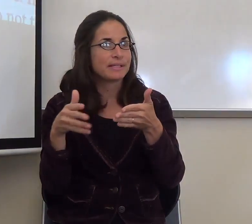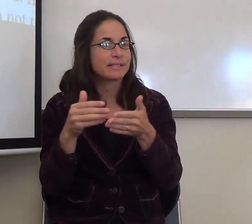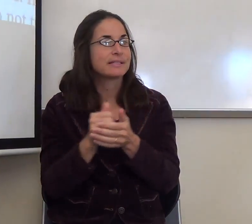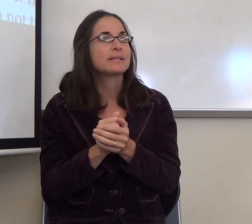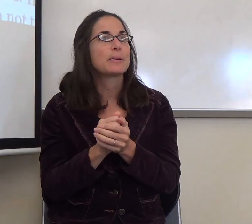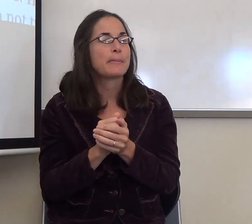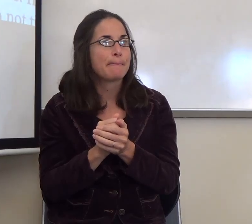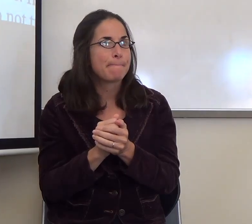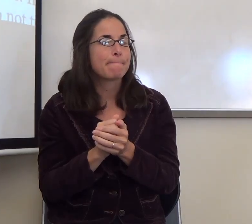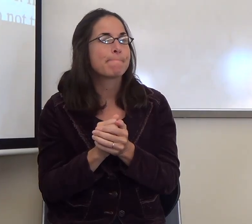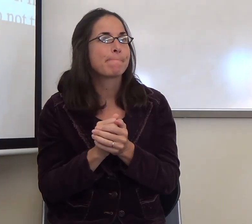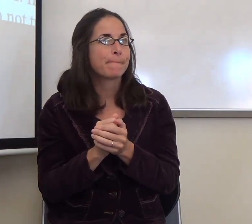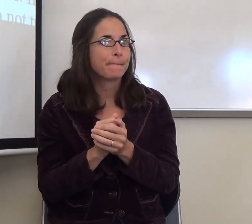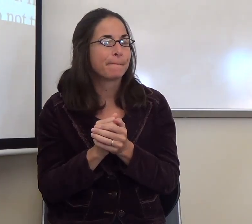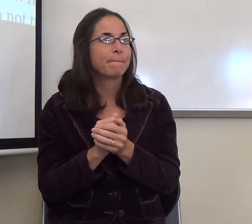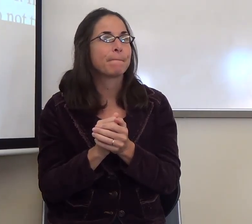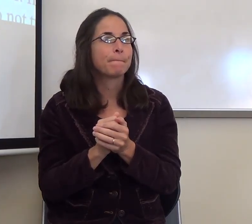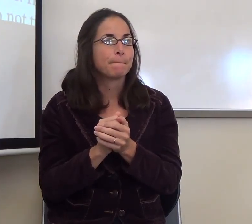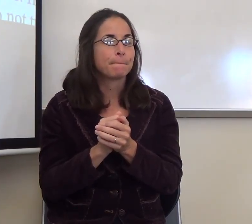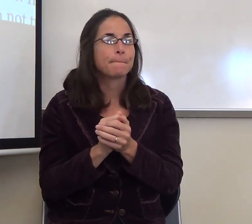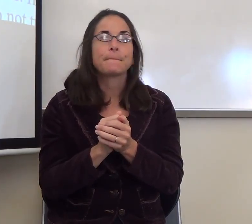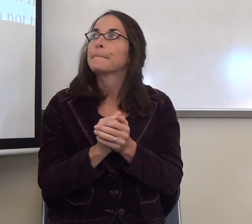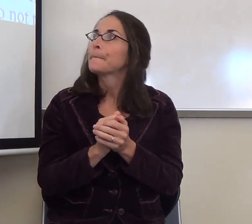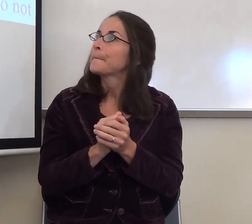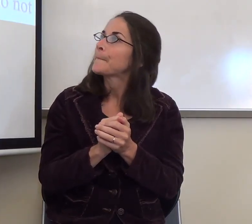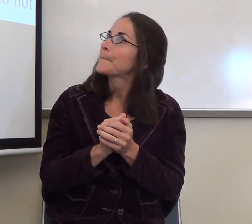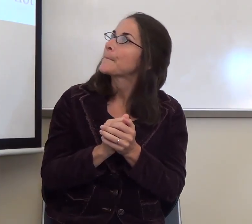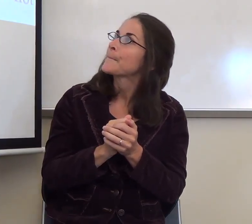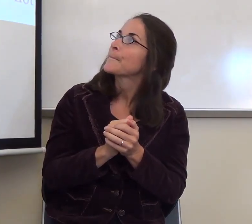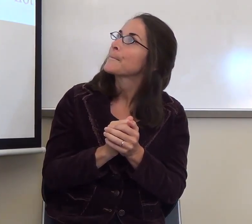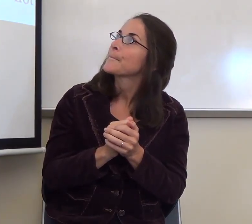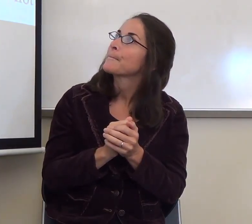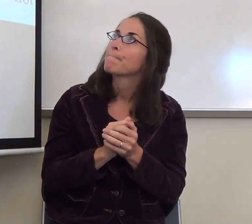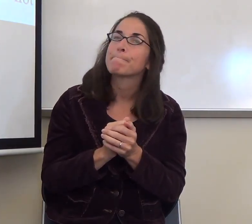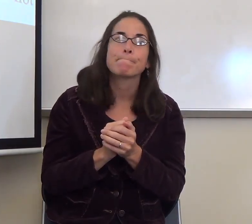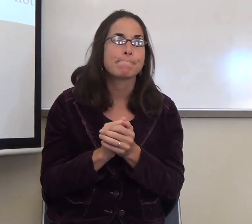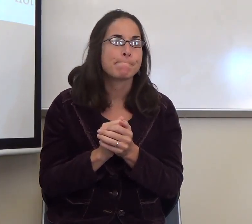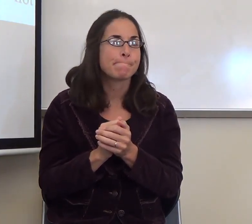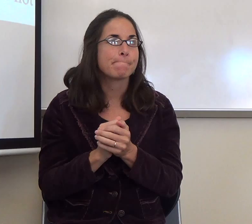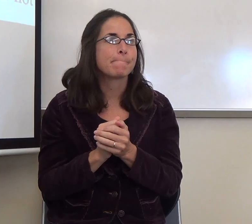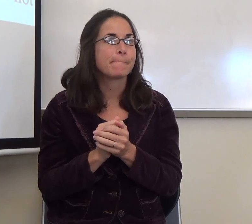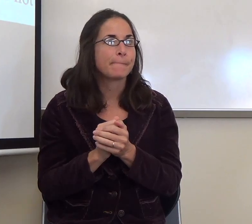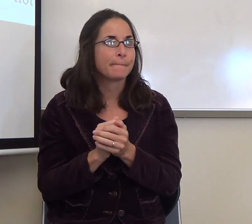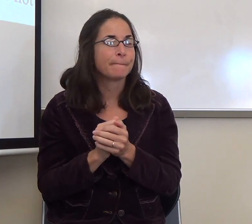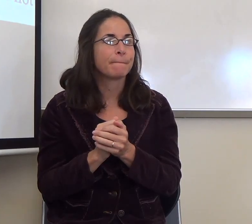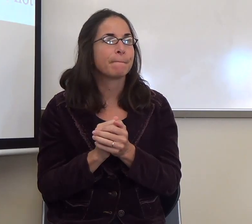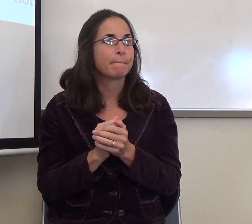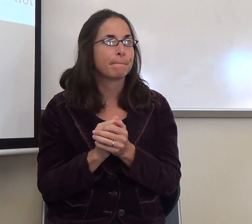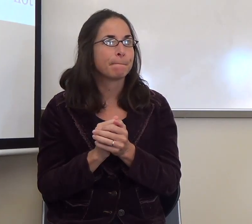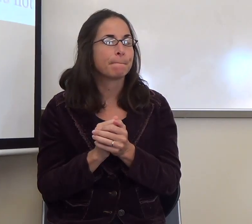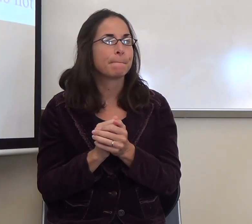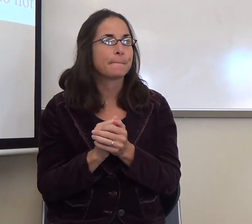day. And I made a note on some of those people's. But I think in some ways, once we got